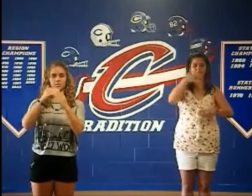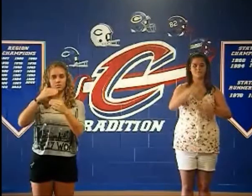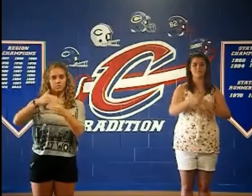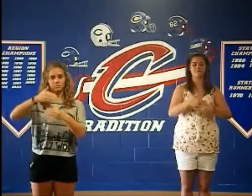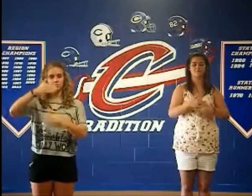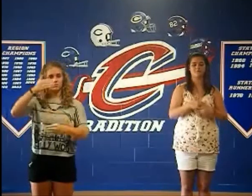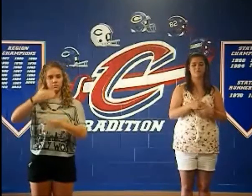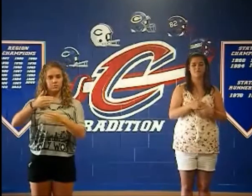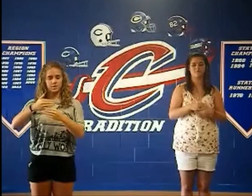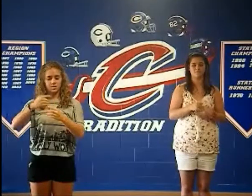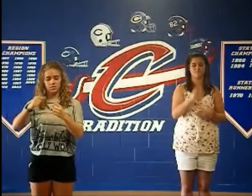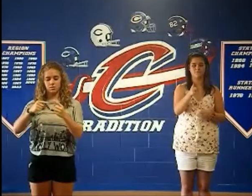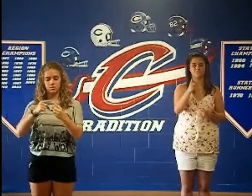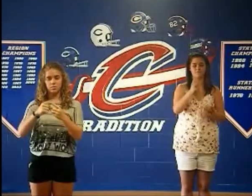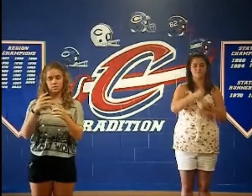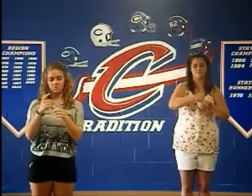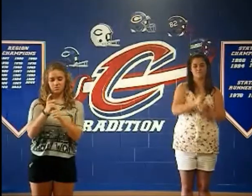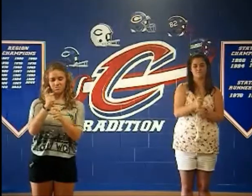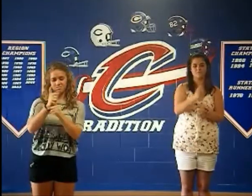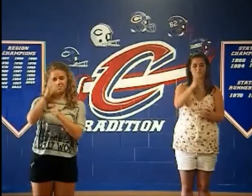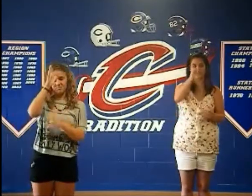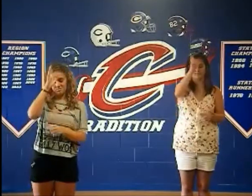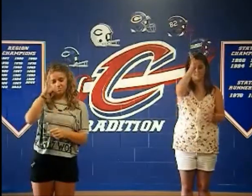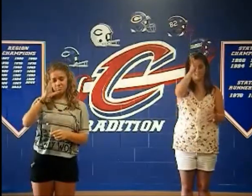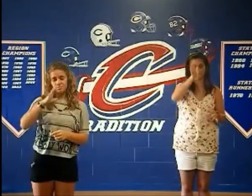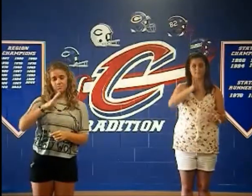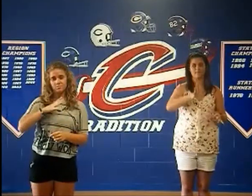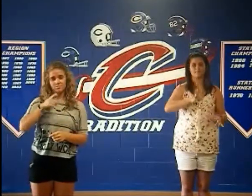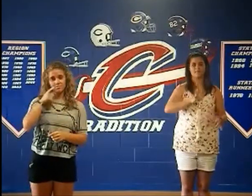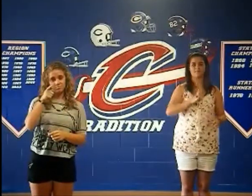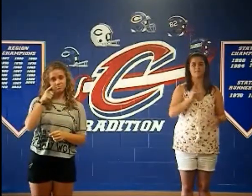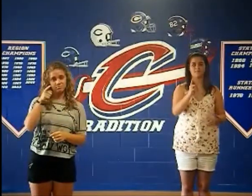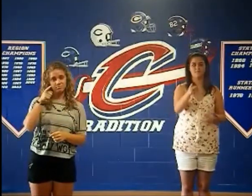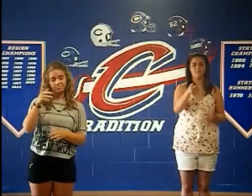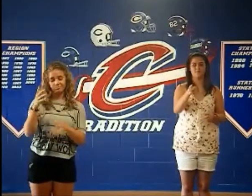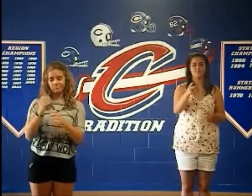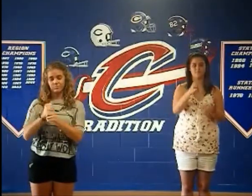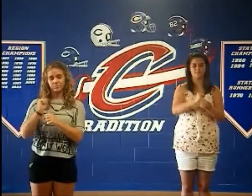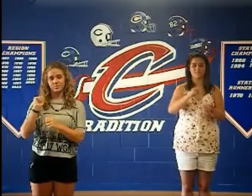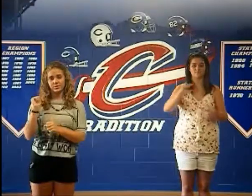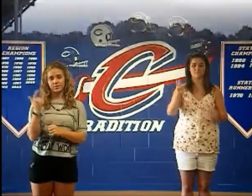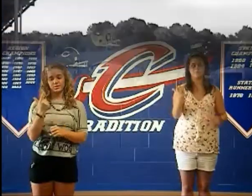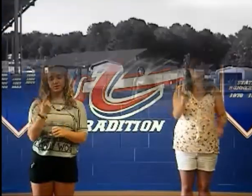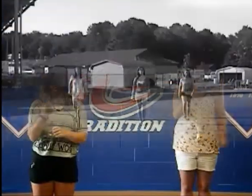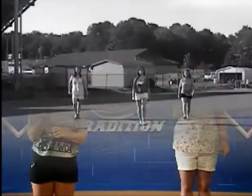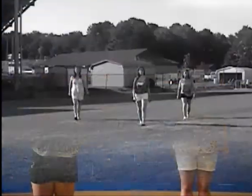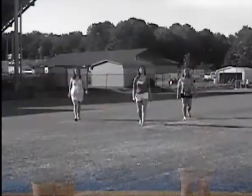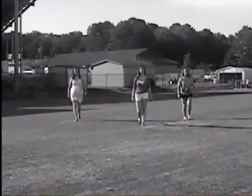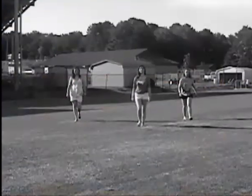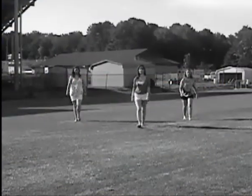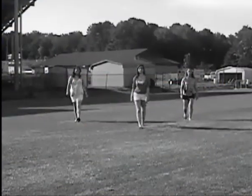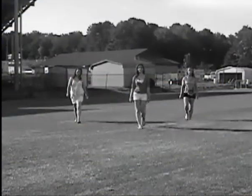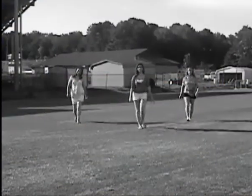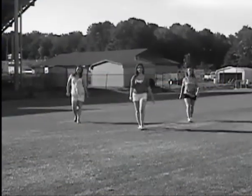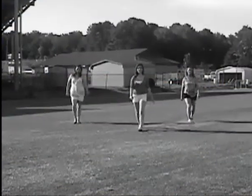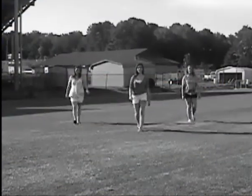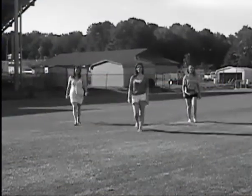When your back's against the wall You mess with one Man You've got a song